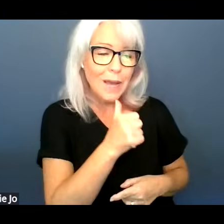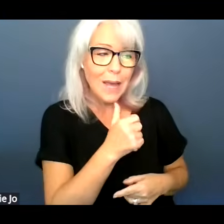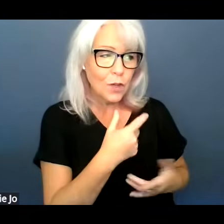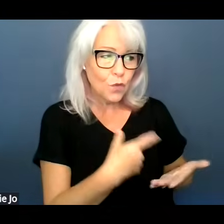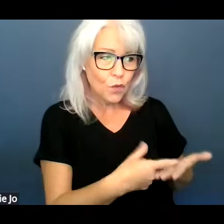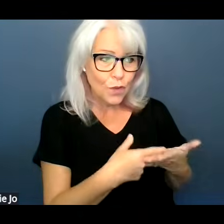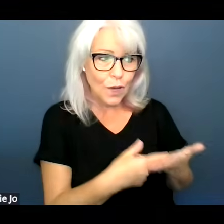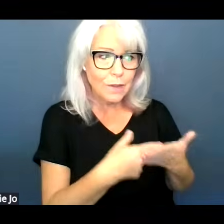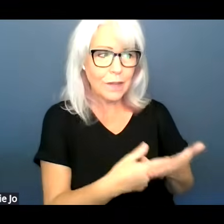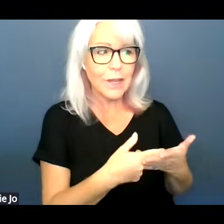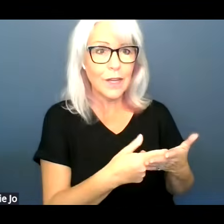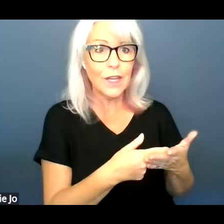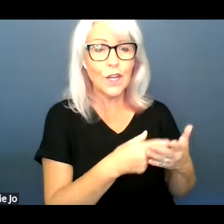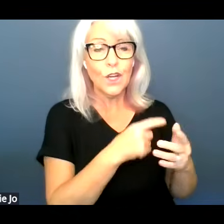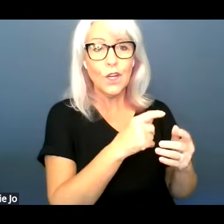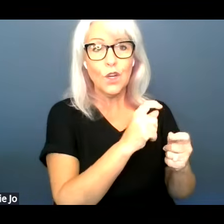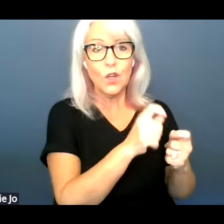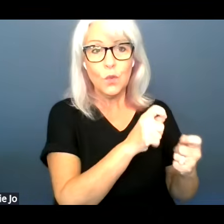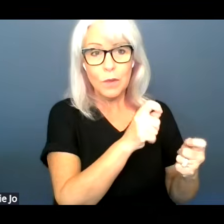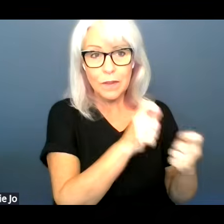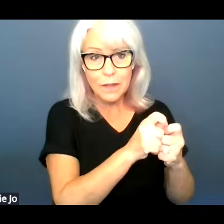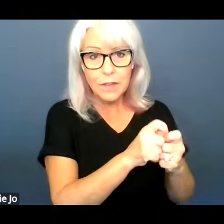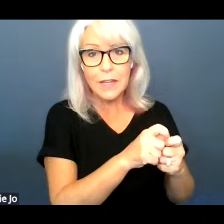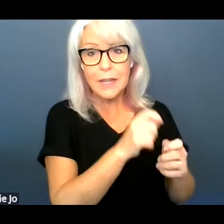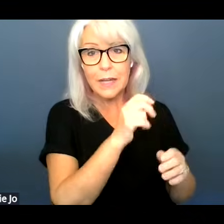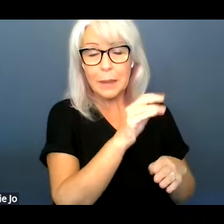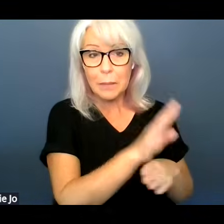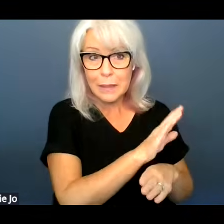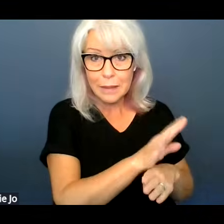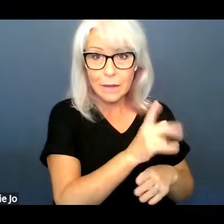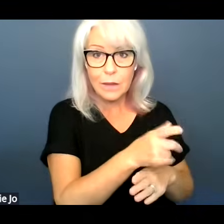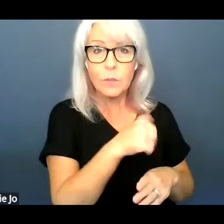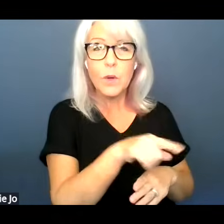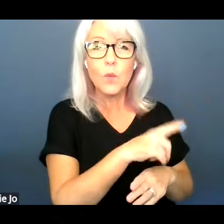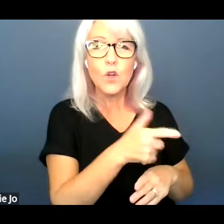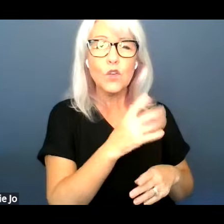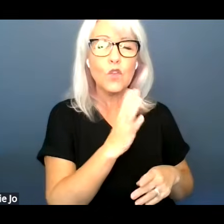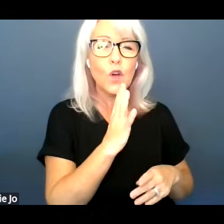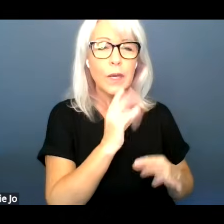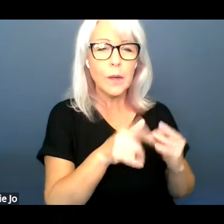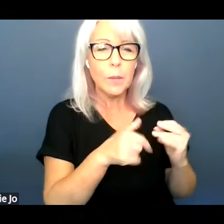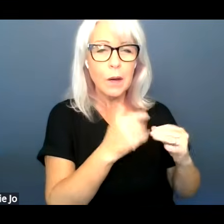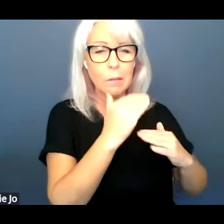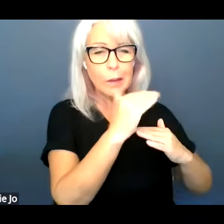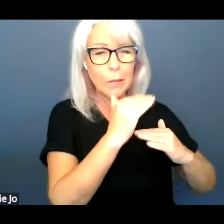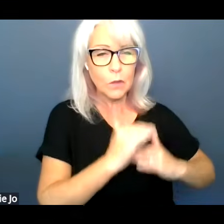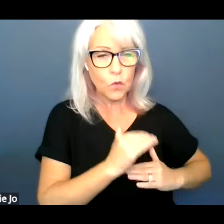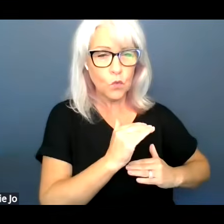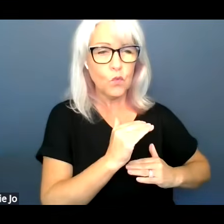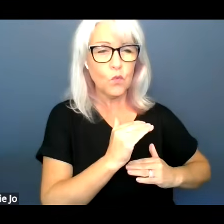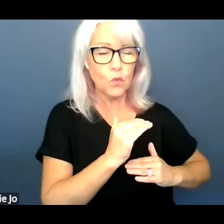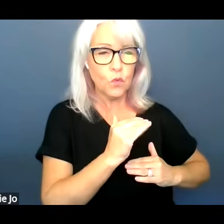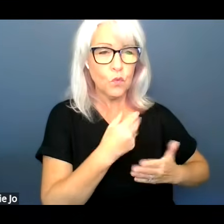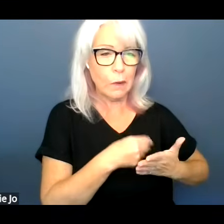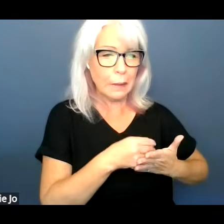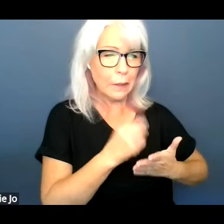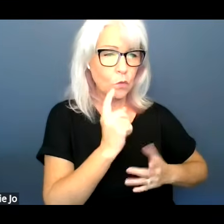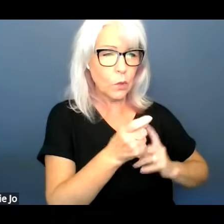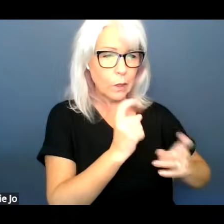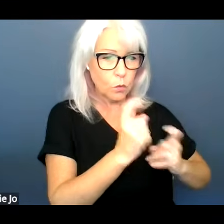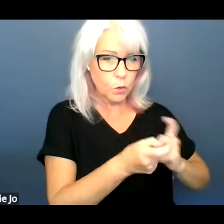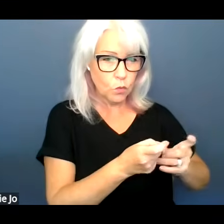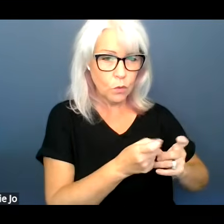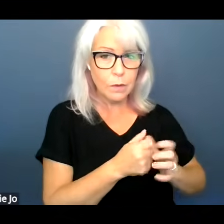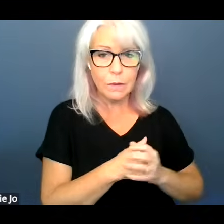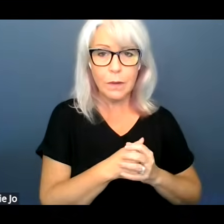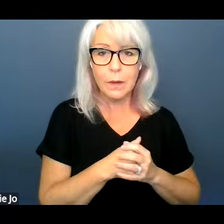industries. We're talking about regulations on political contributions. And so maybe Mr.